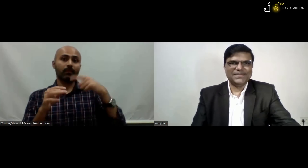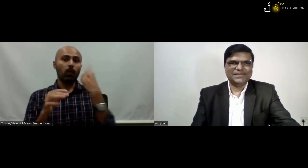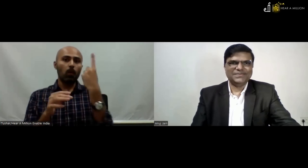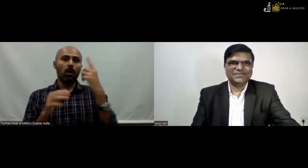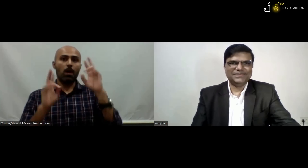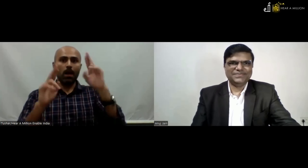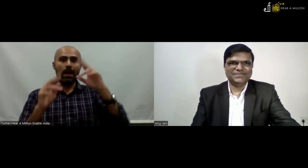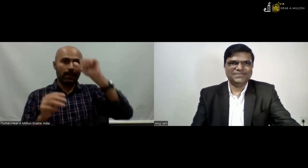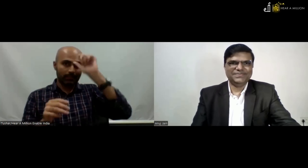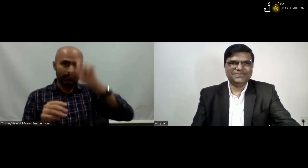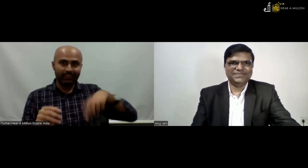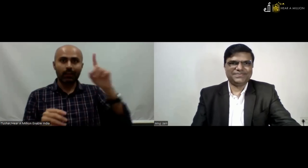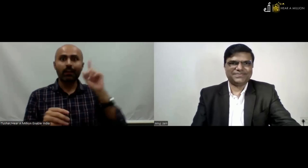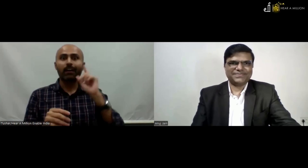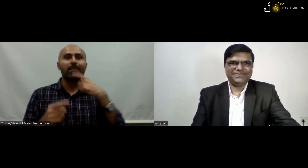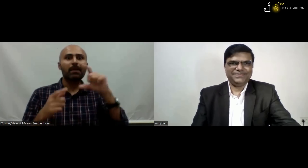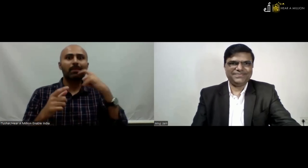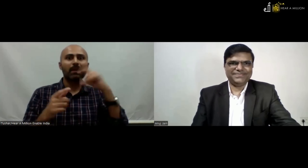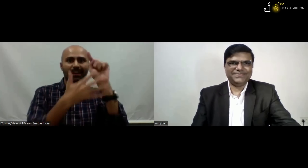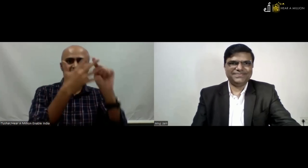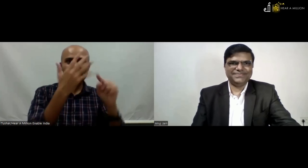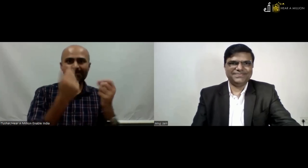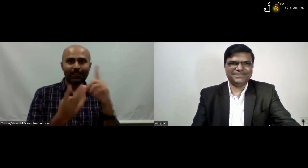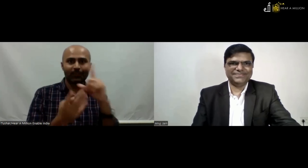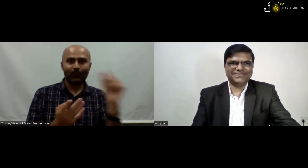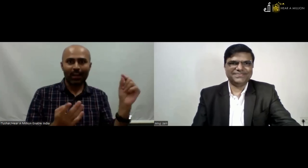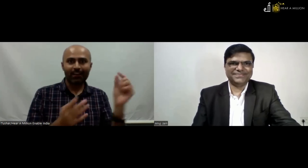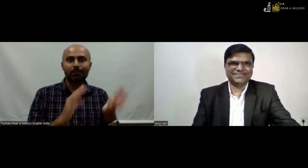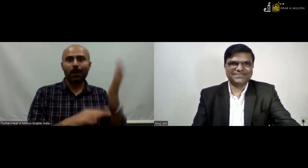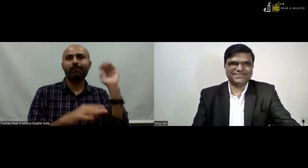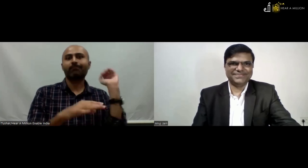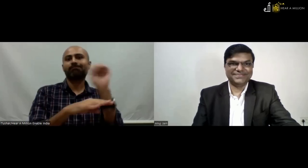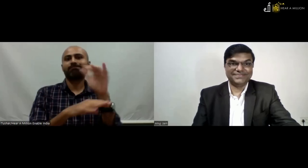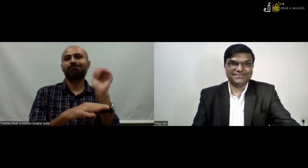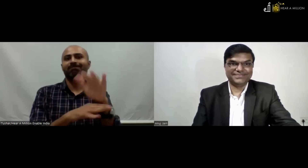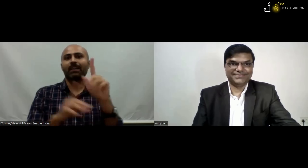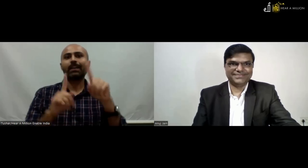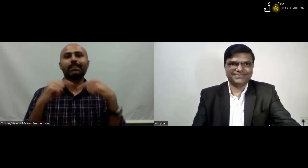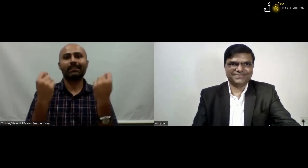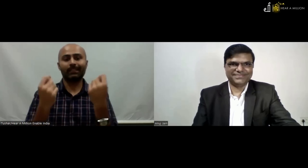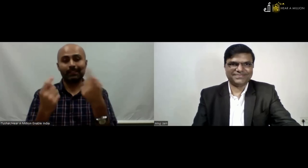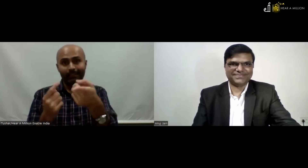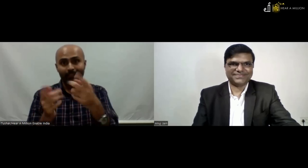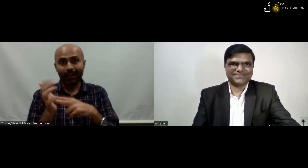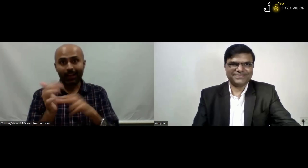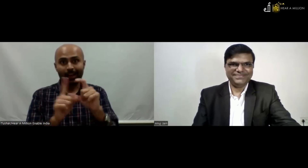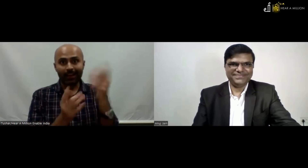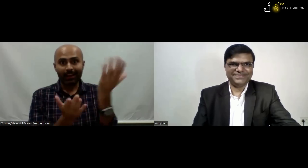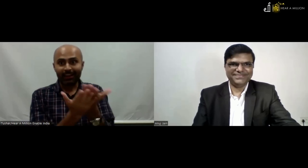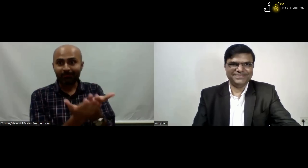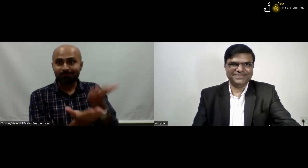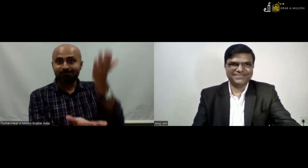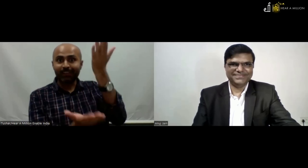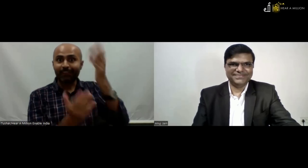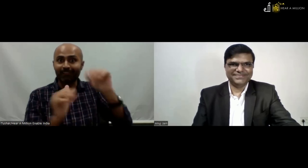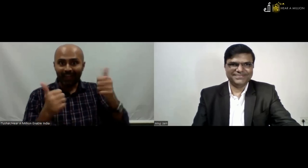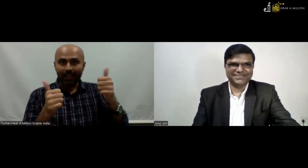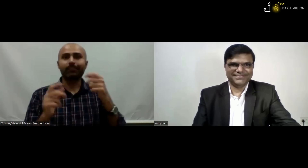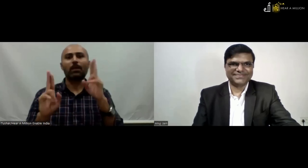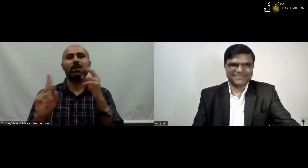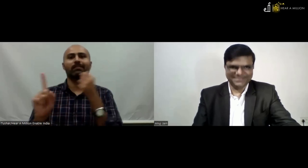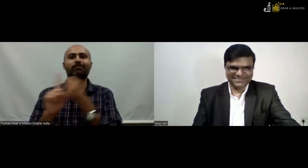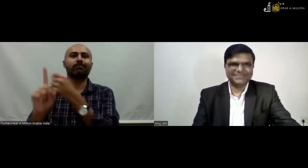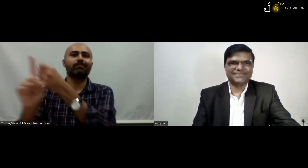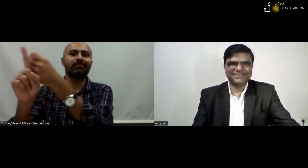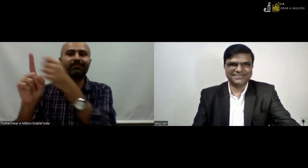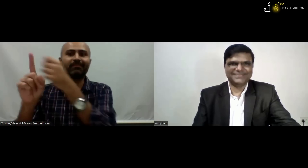Thank you so much for sharing, Anuj. I hope there are so many complaints, 100 complaints sending to